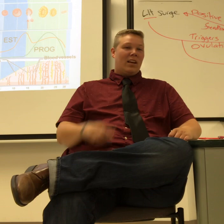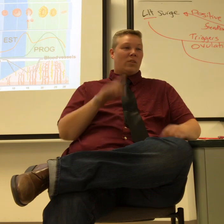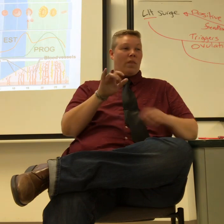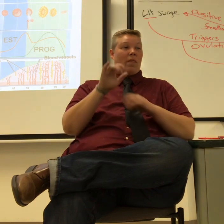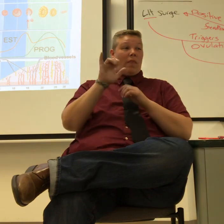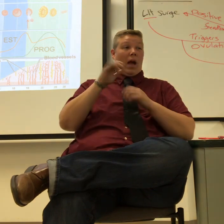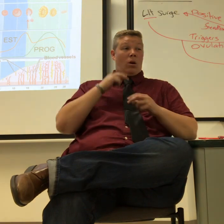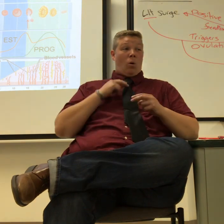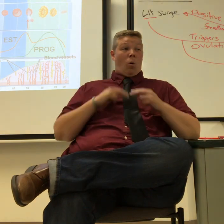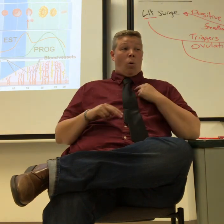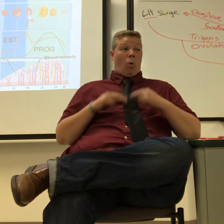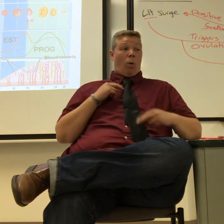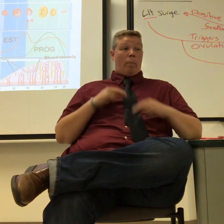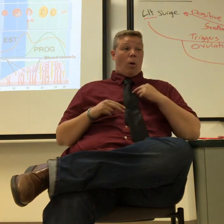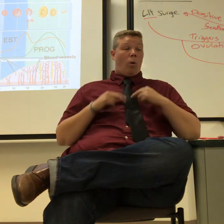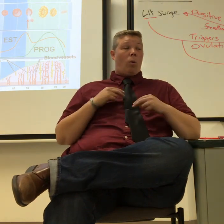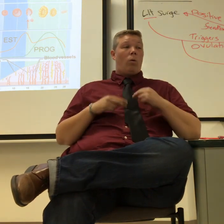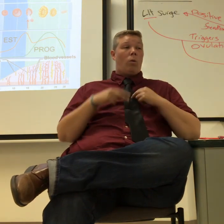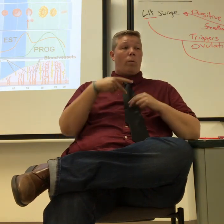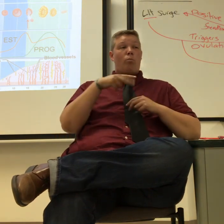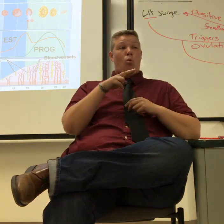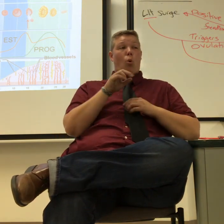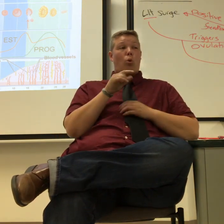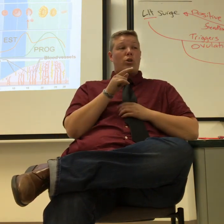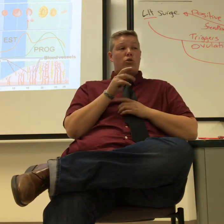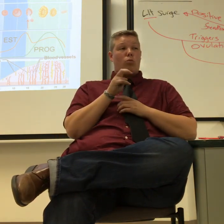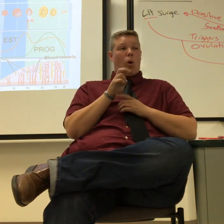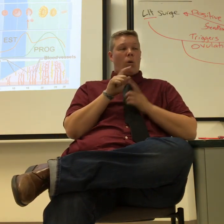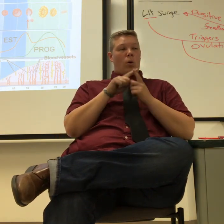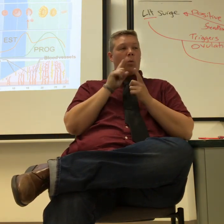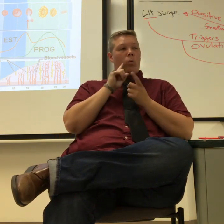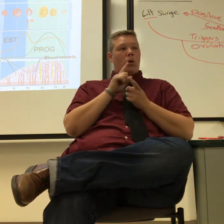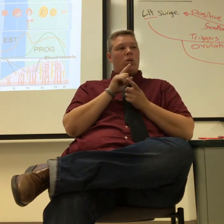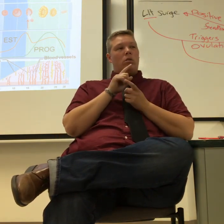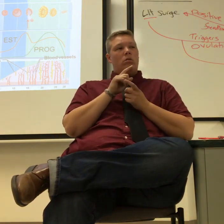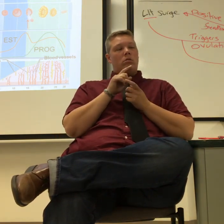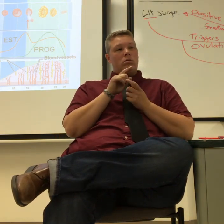it will target the endometrium and take you into the secretory phase.